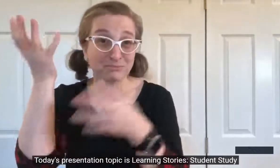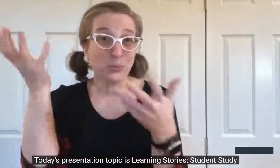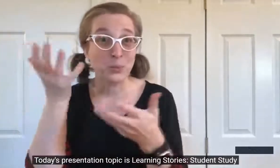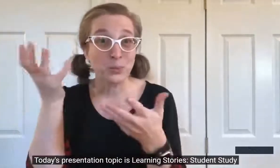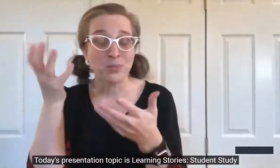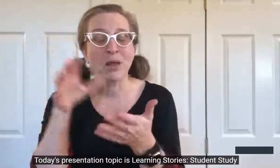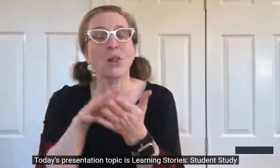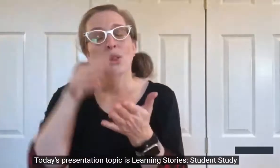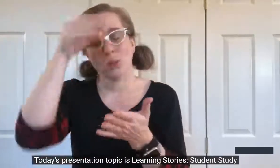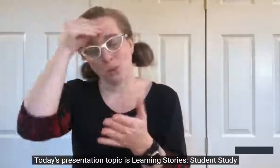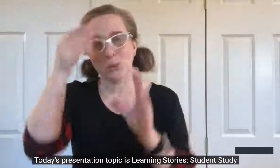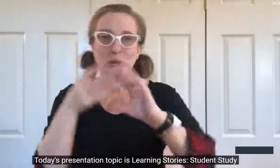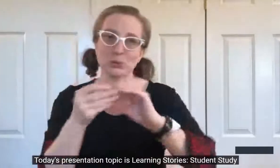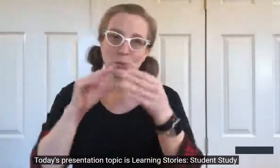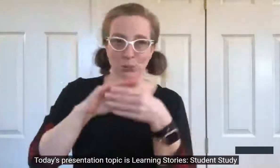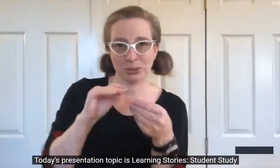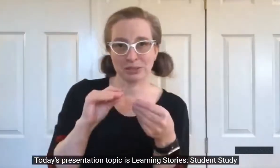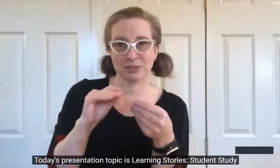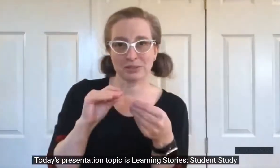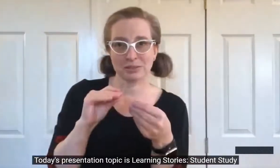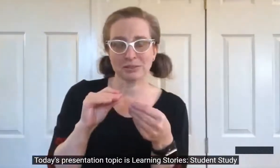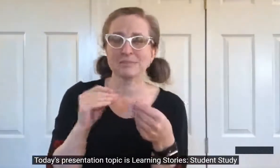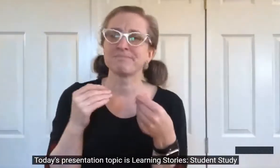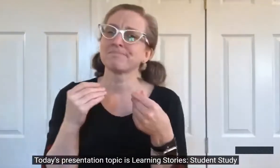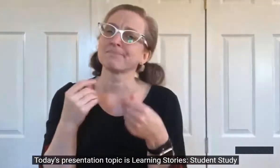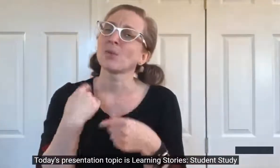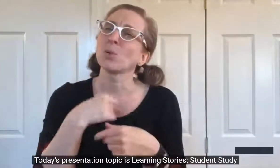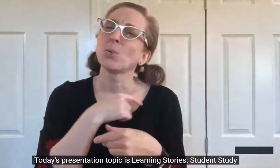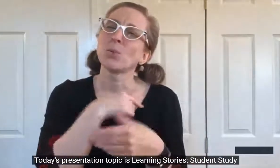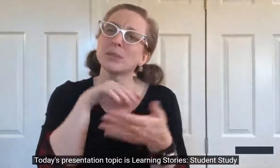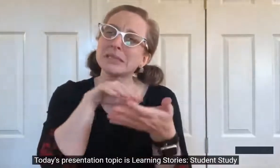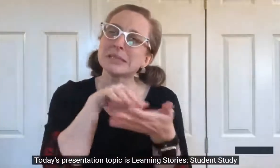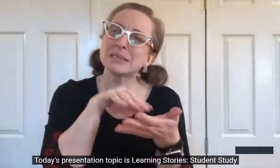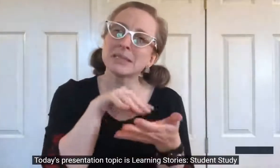Today's presentation topic is learning stories, a student study.